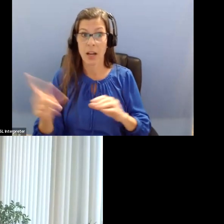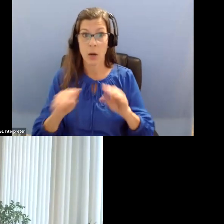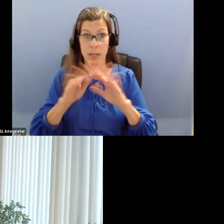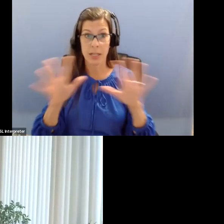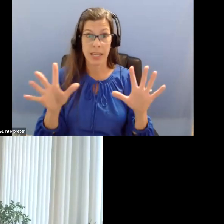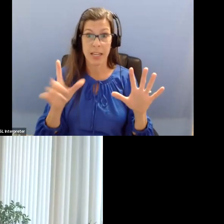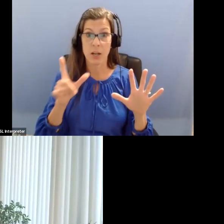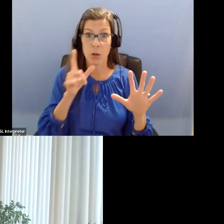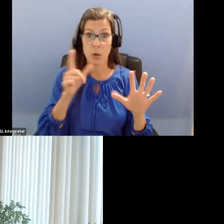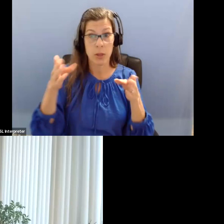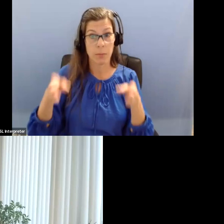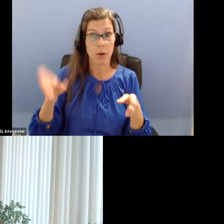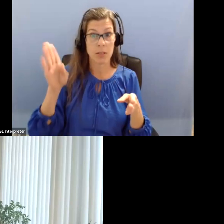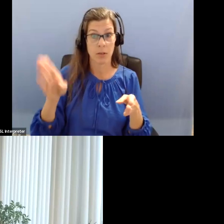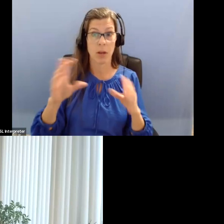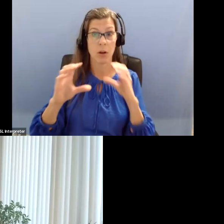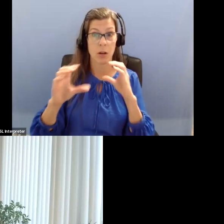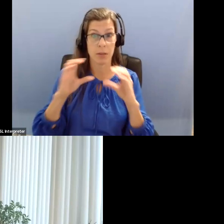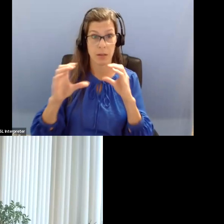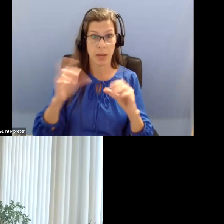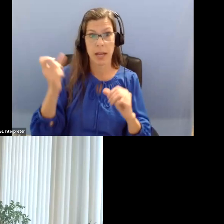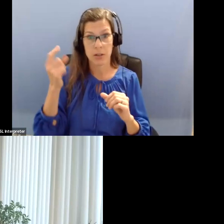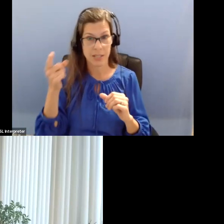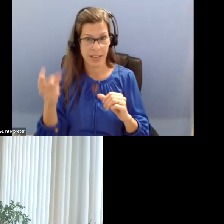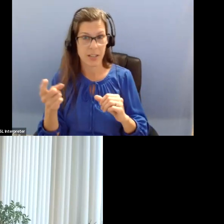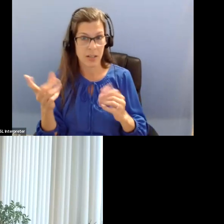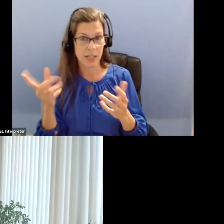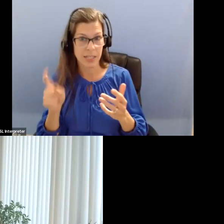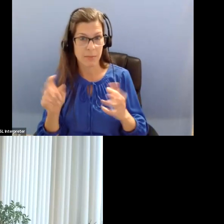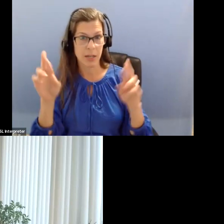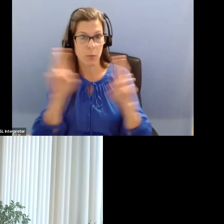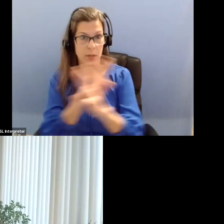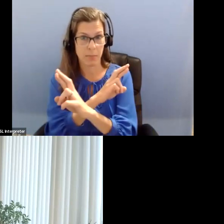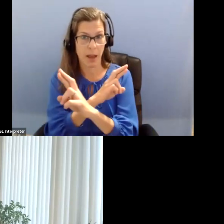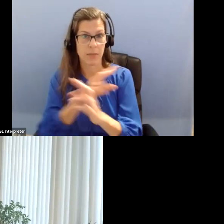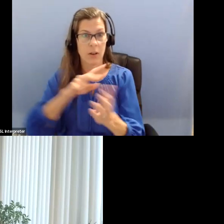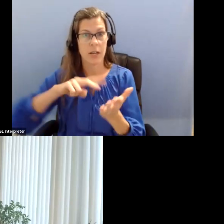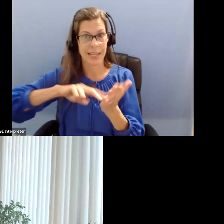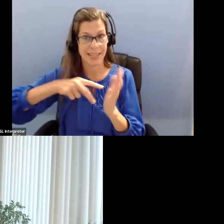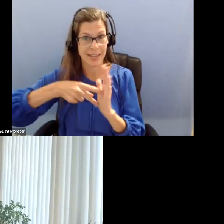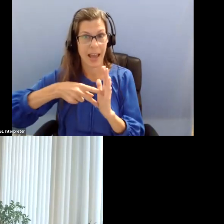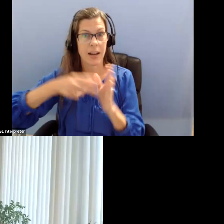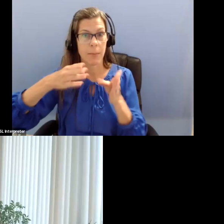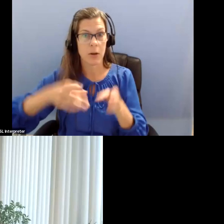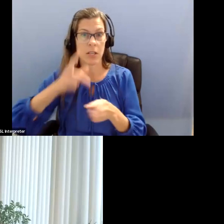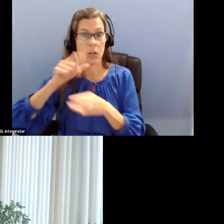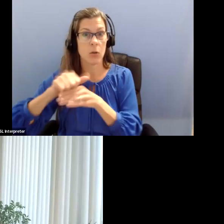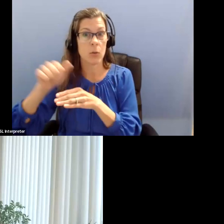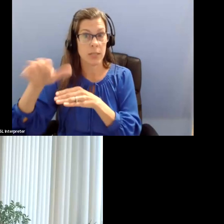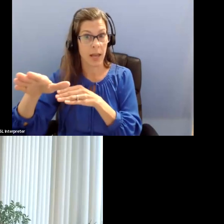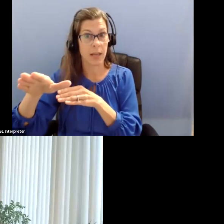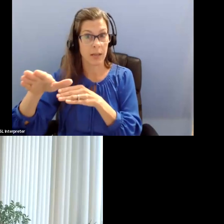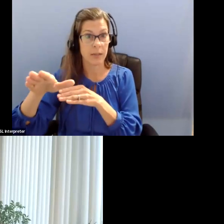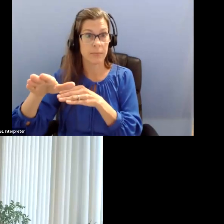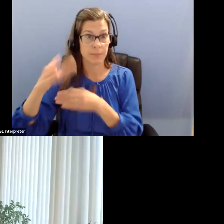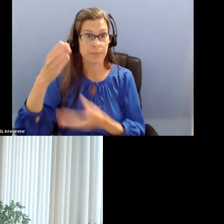they're going to initially, but I'm understanding you say we need to be respectful of the intent of the person who sent it,